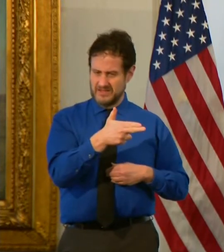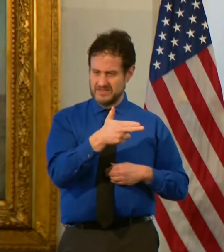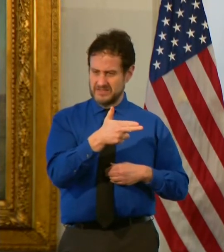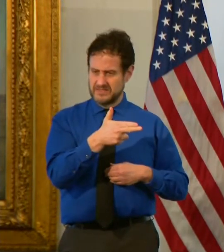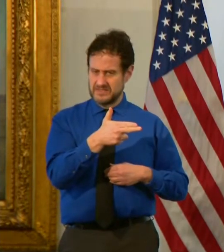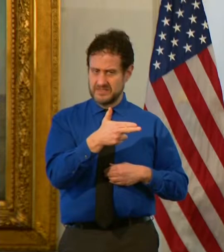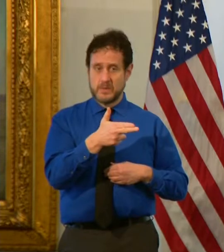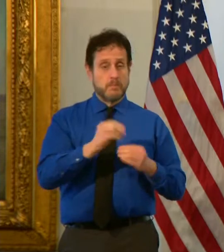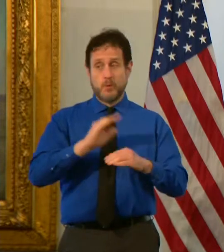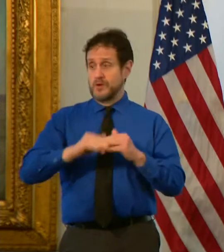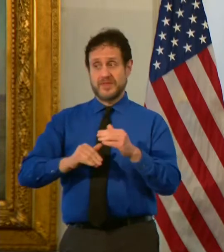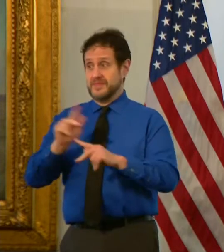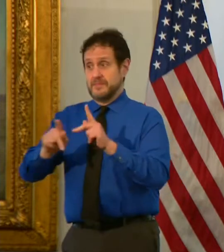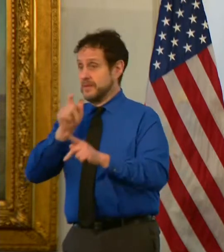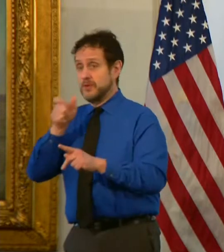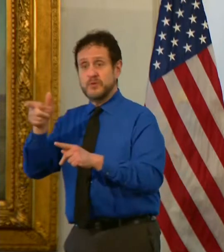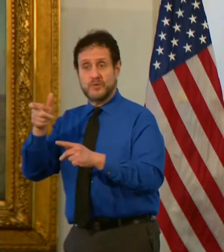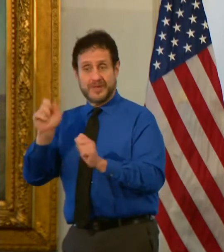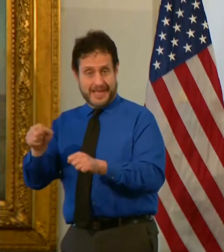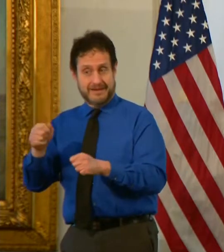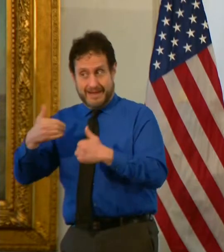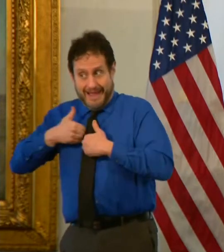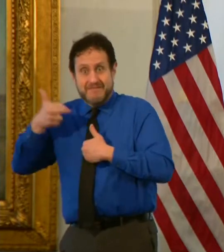to hold them.